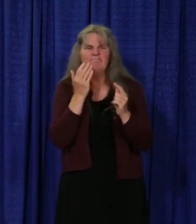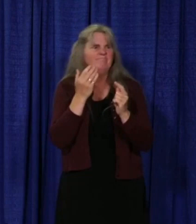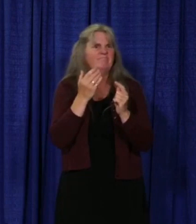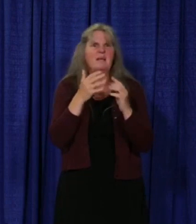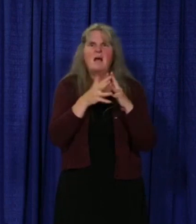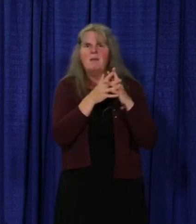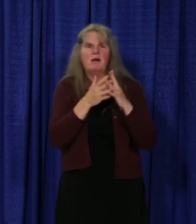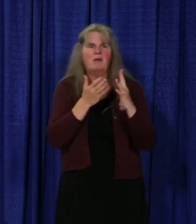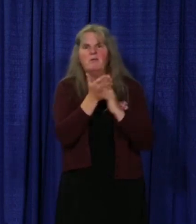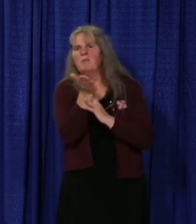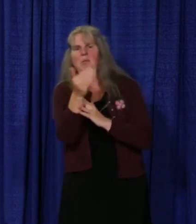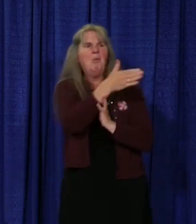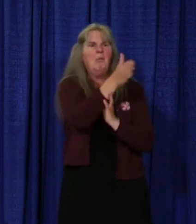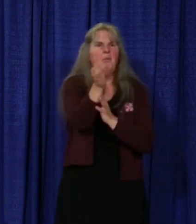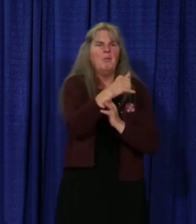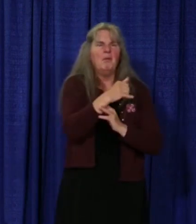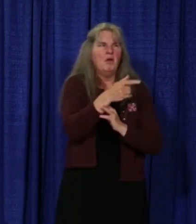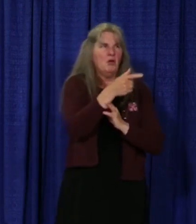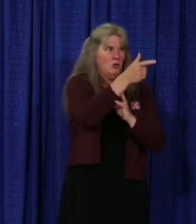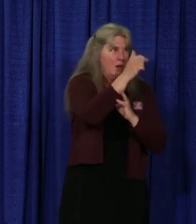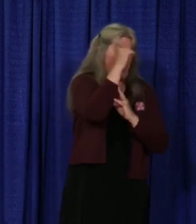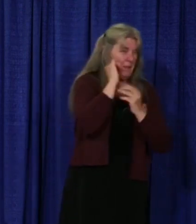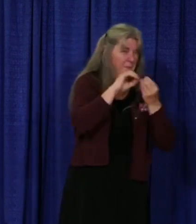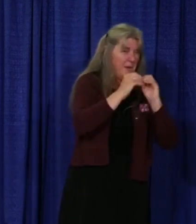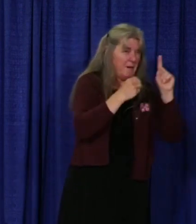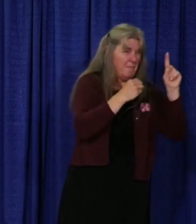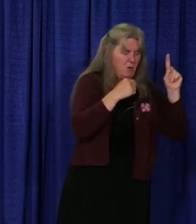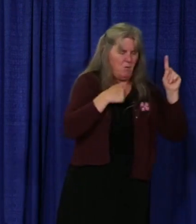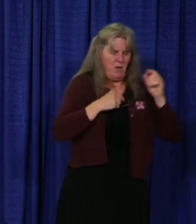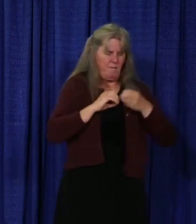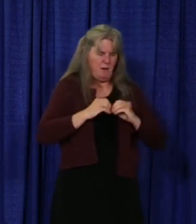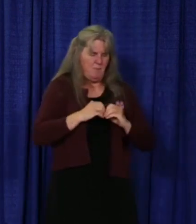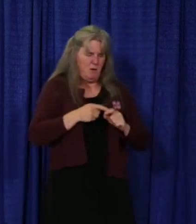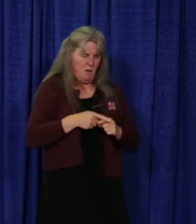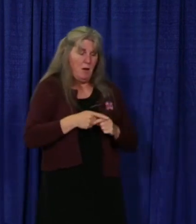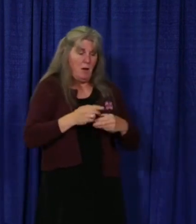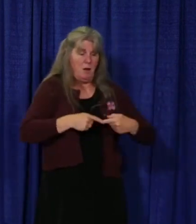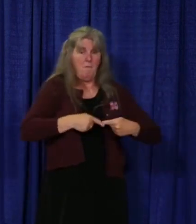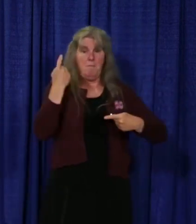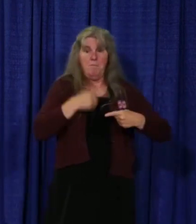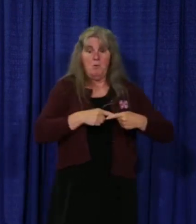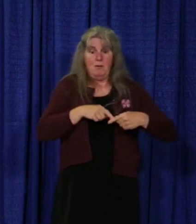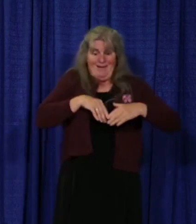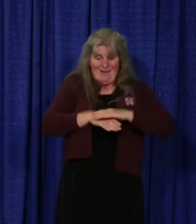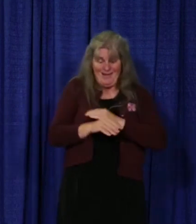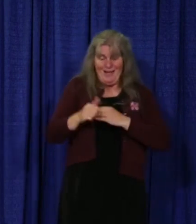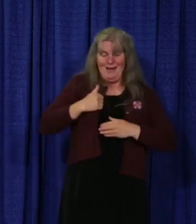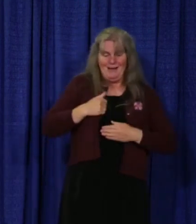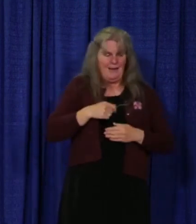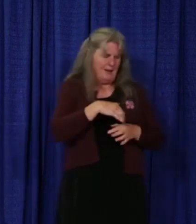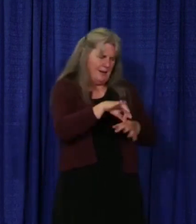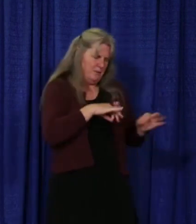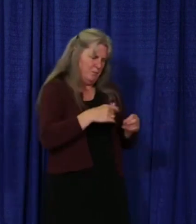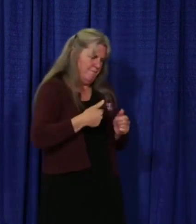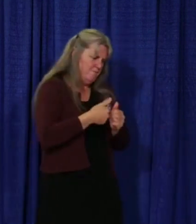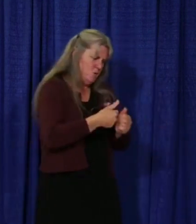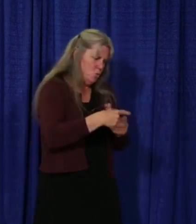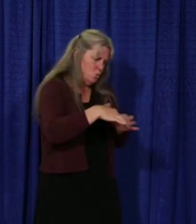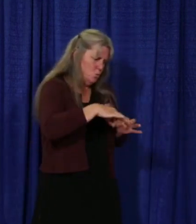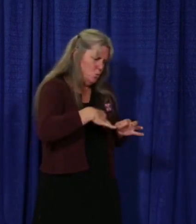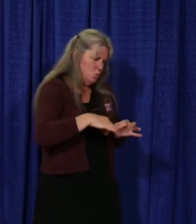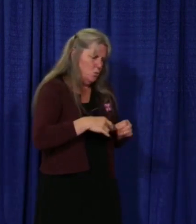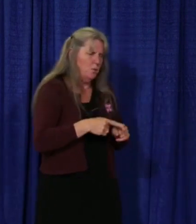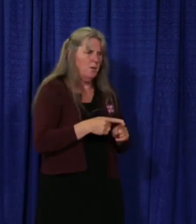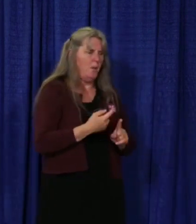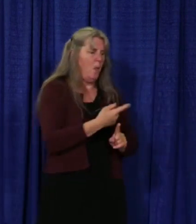that their measures match up with our measures, making sure that they at the border know what the rules are in the jurisdictions that people transit through